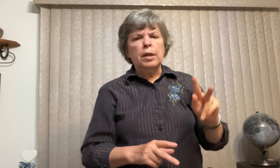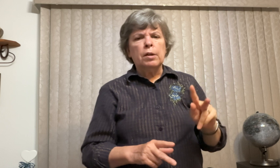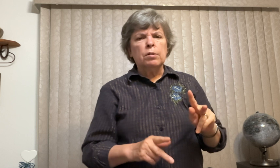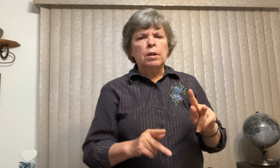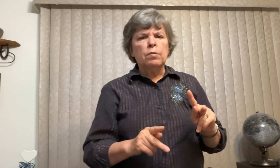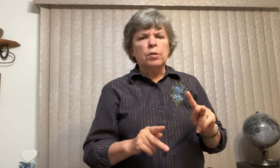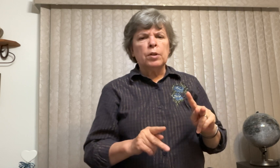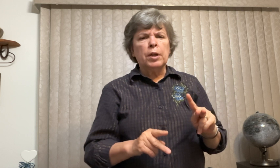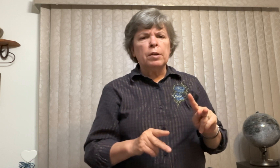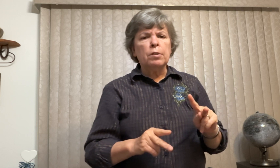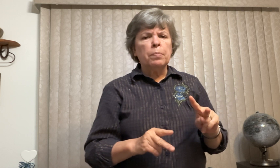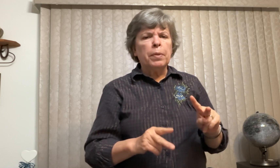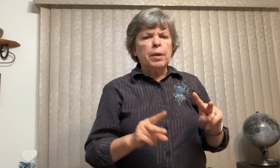care. Now for care, a